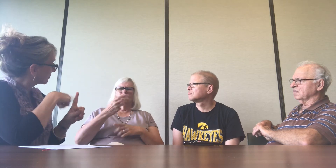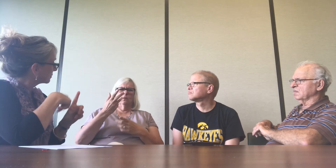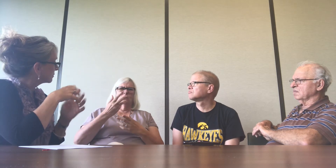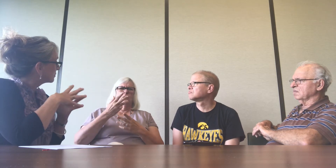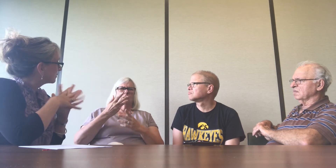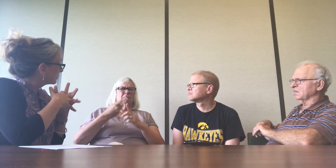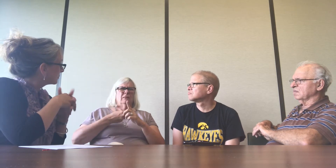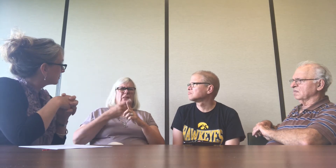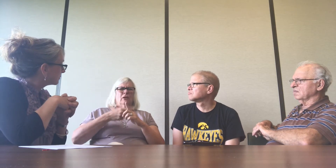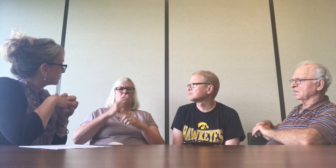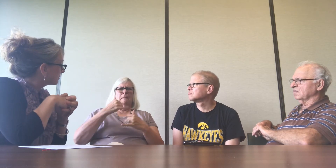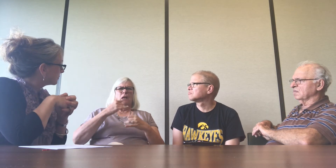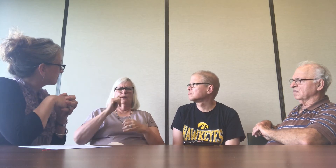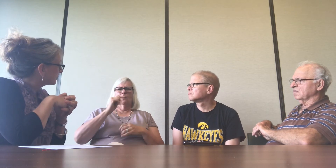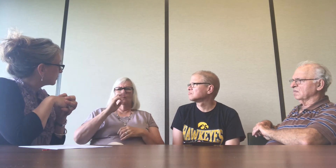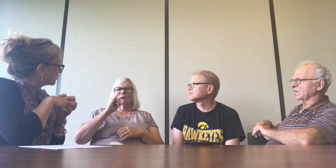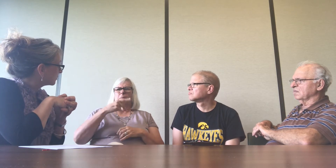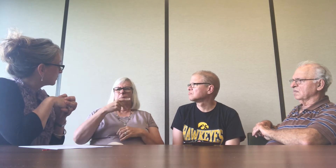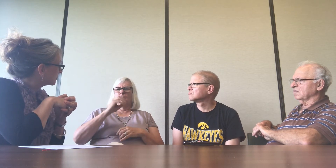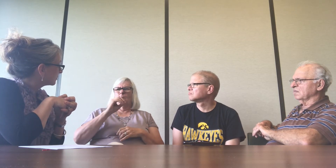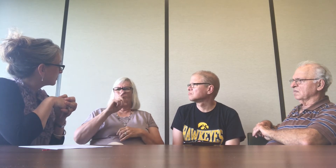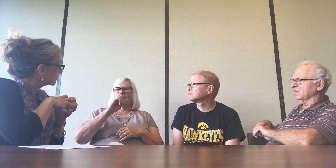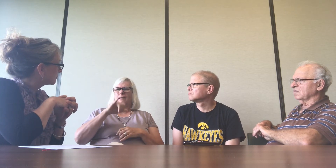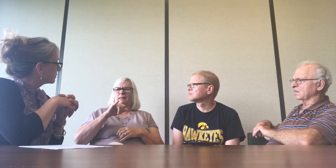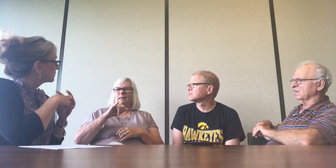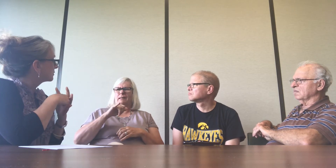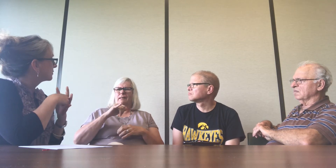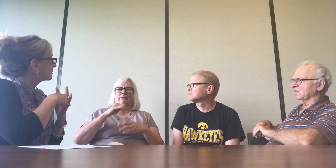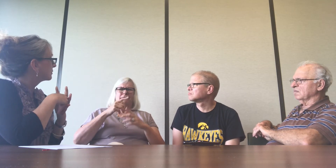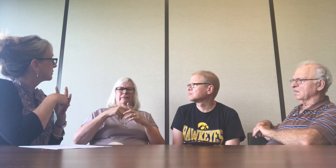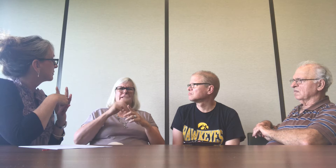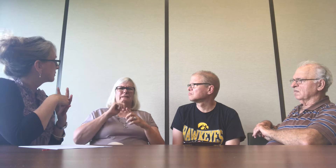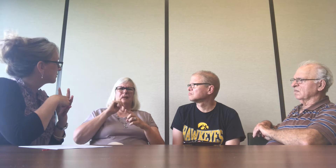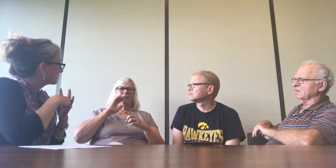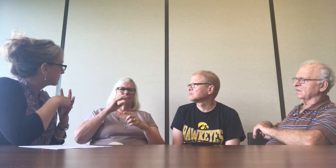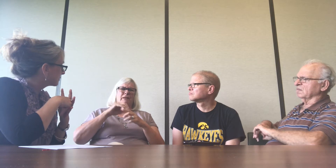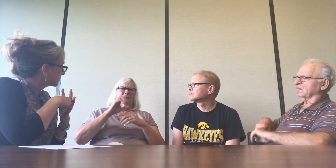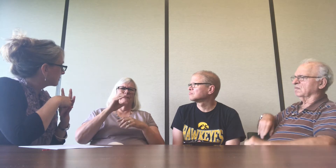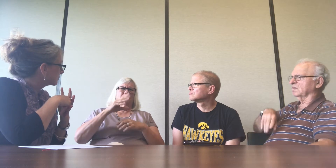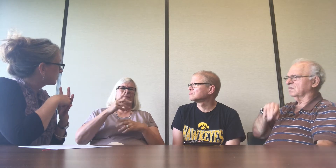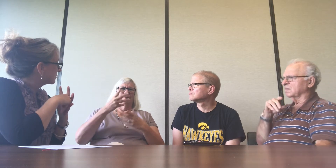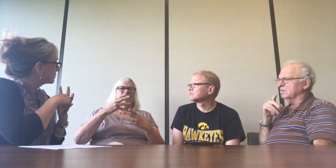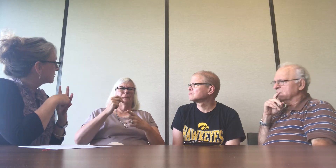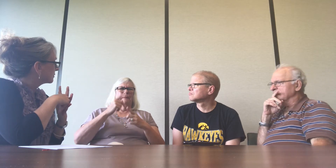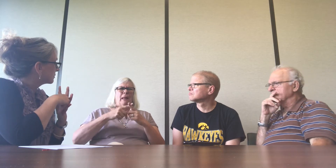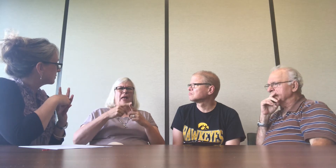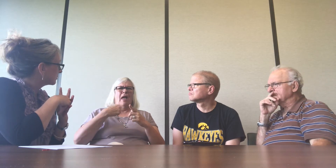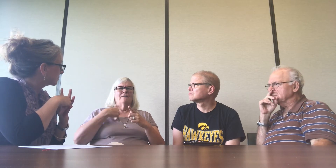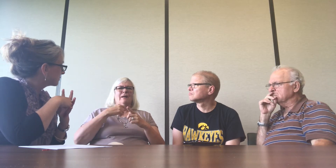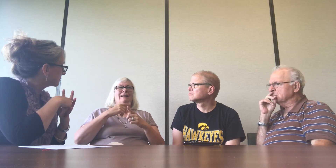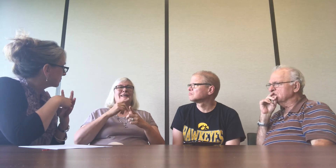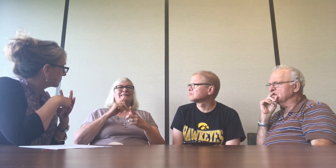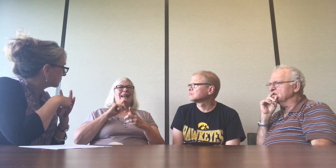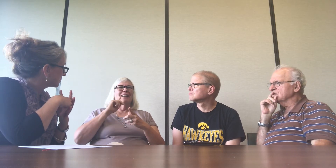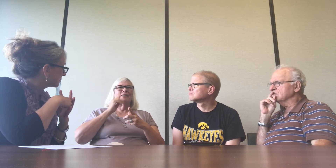I know Council Bluffs has one that meets monthly and they play games and get